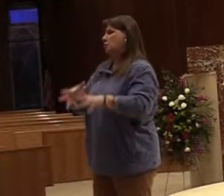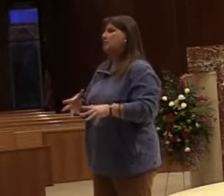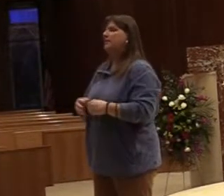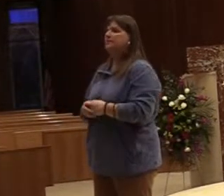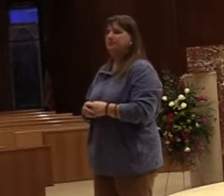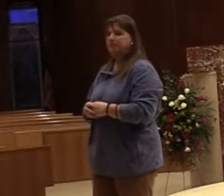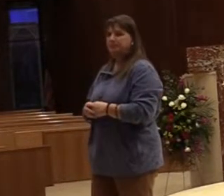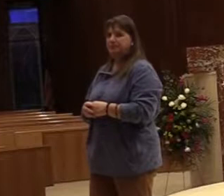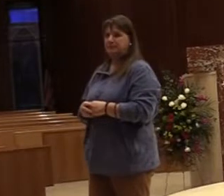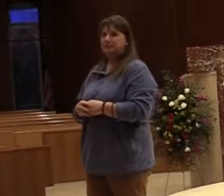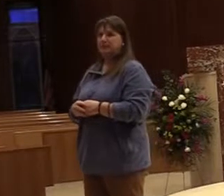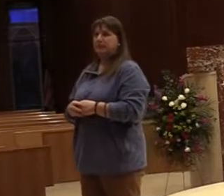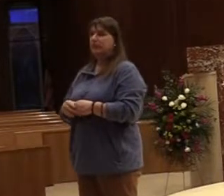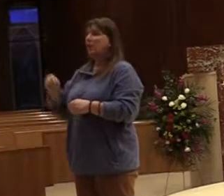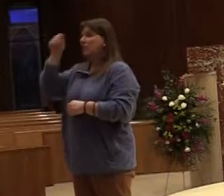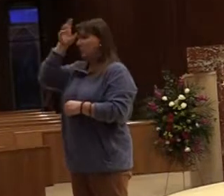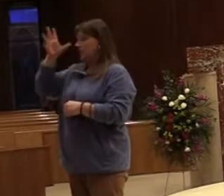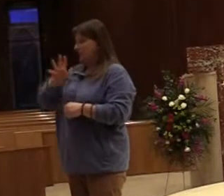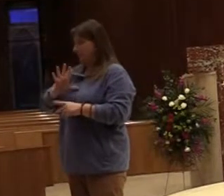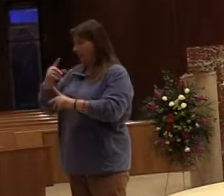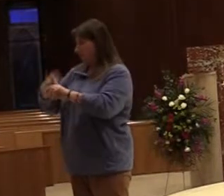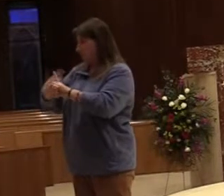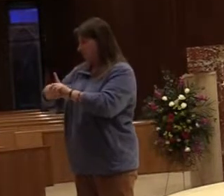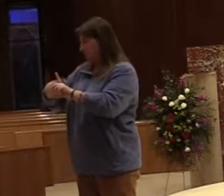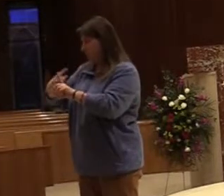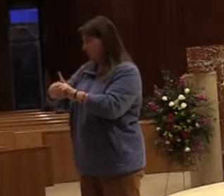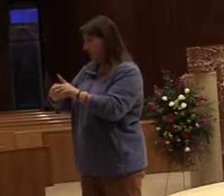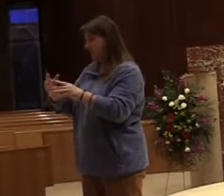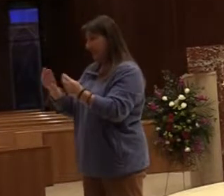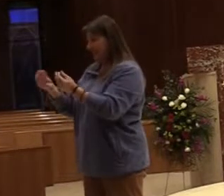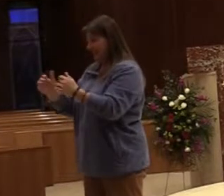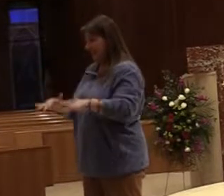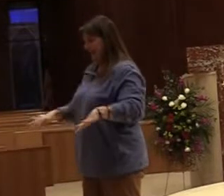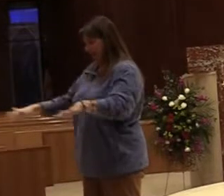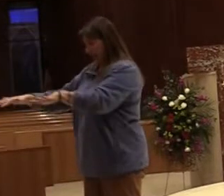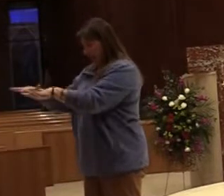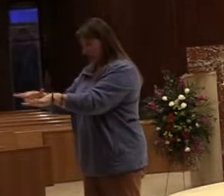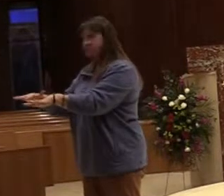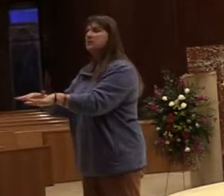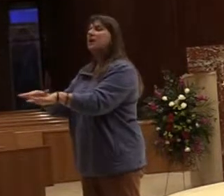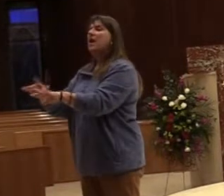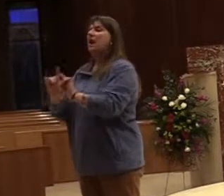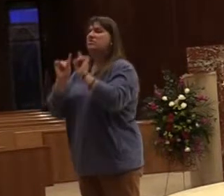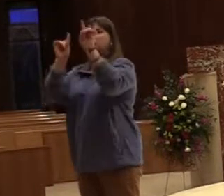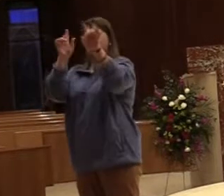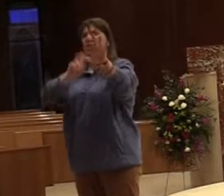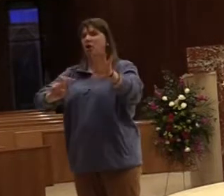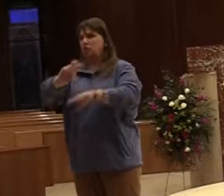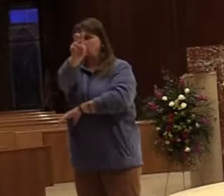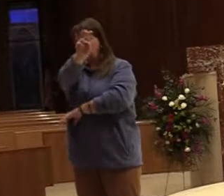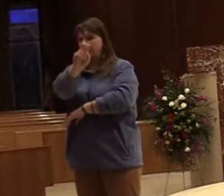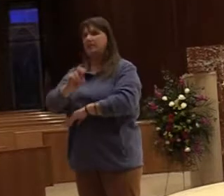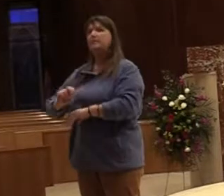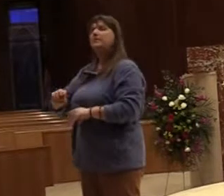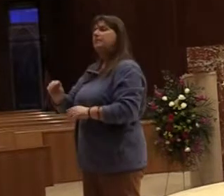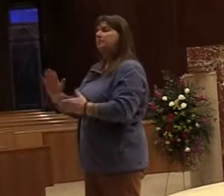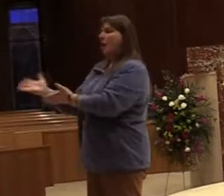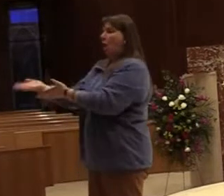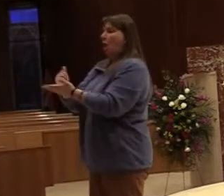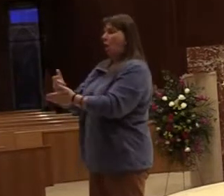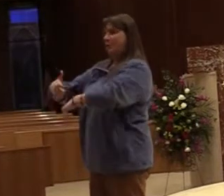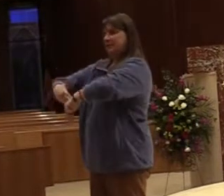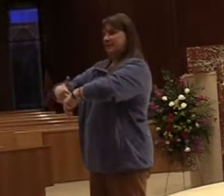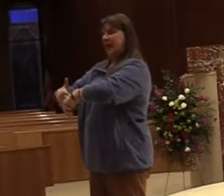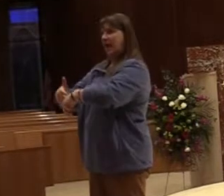he went on a journey for a long time. At harvest time, he sent a servant to the tenant farmers to receive some